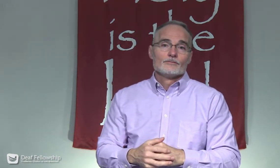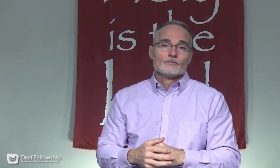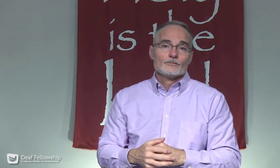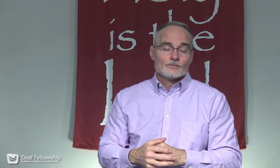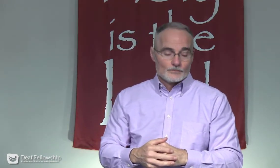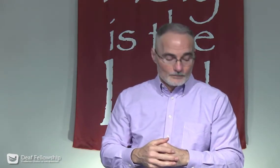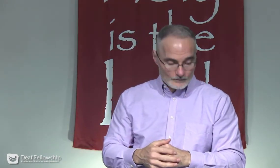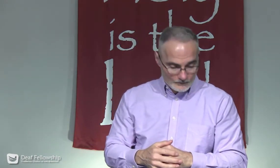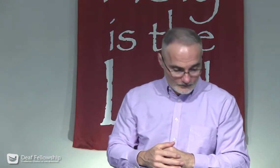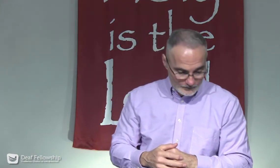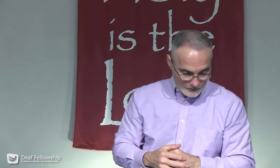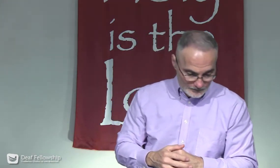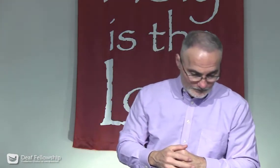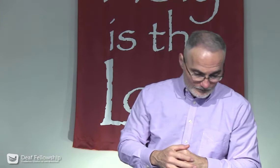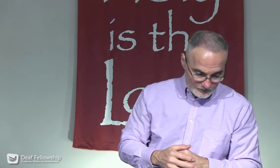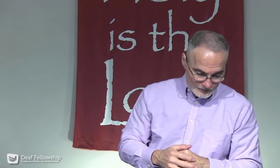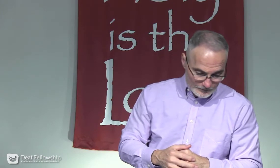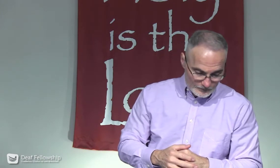And with your death.